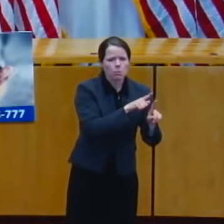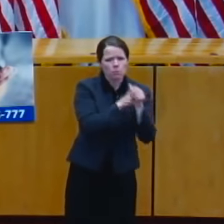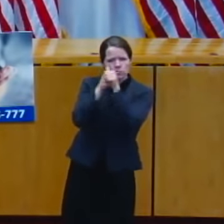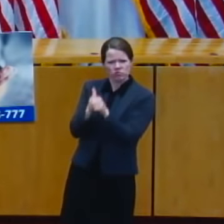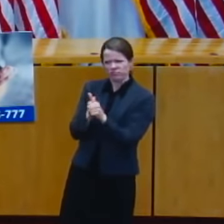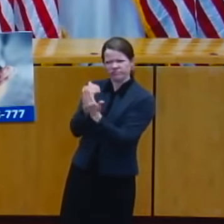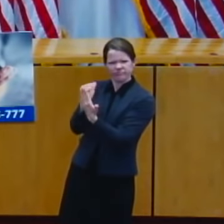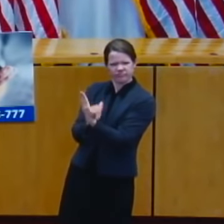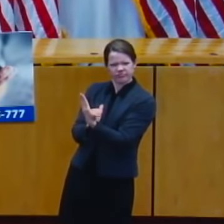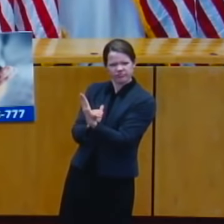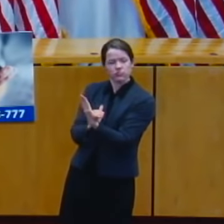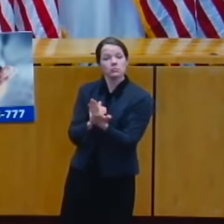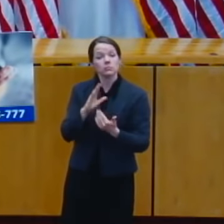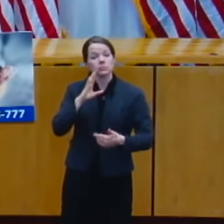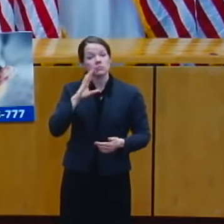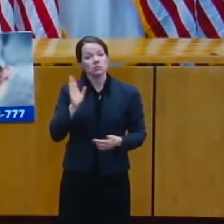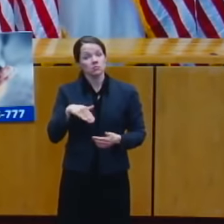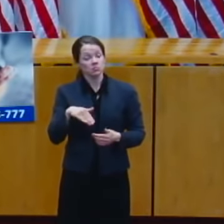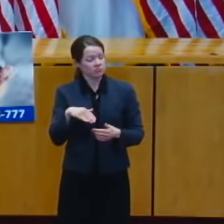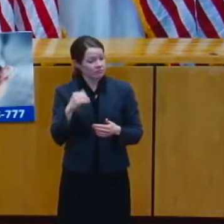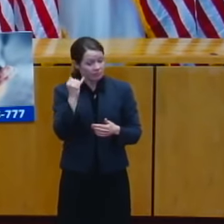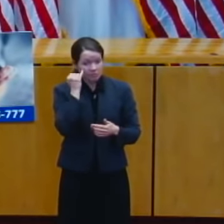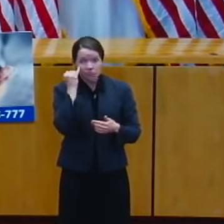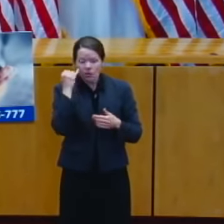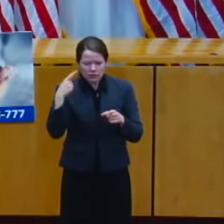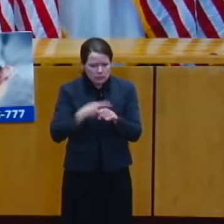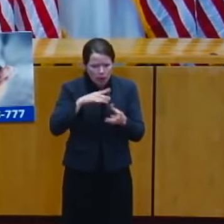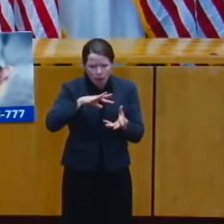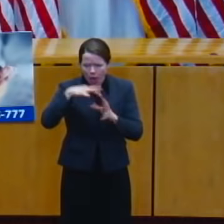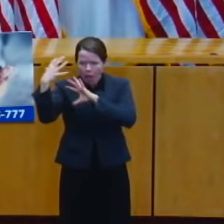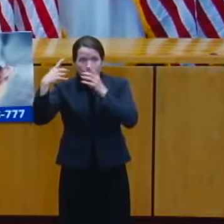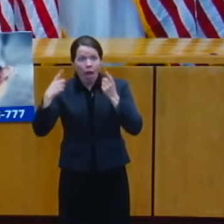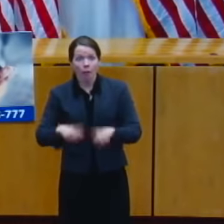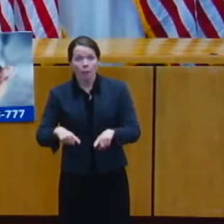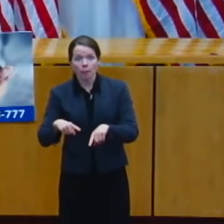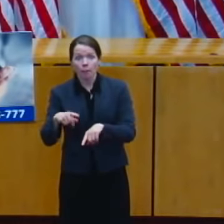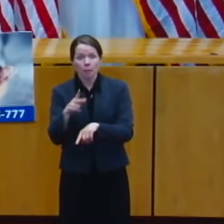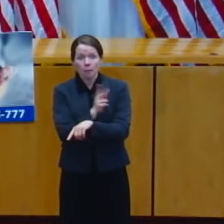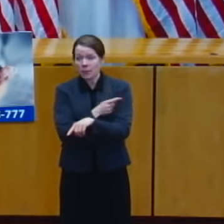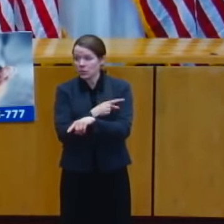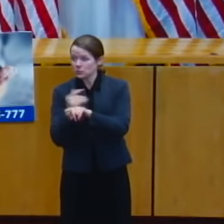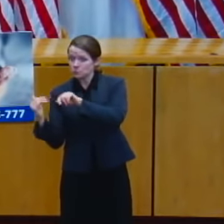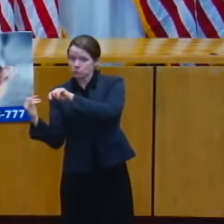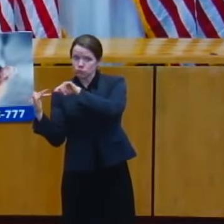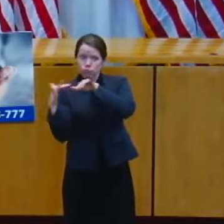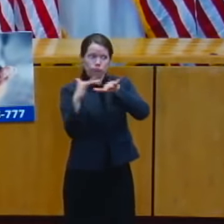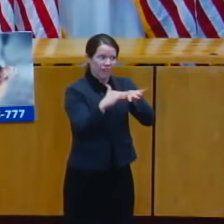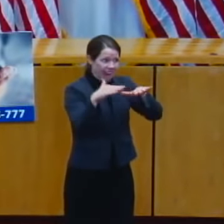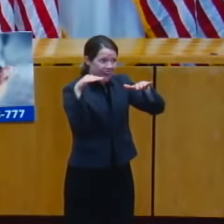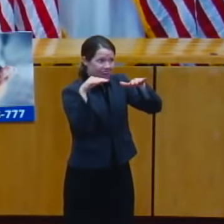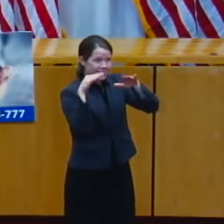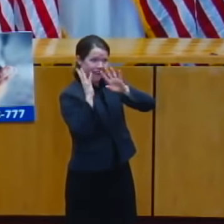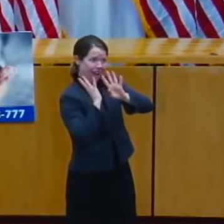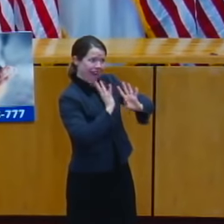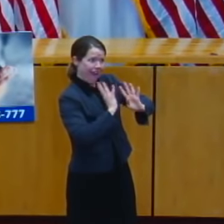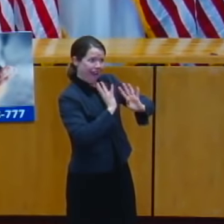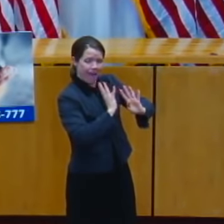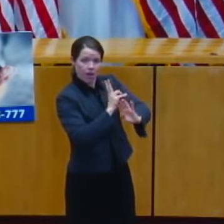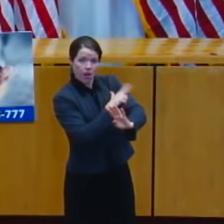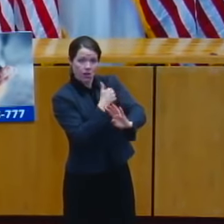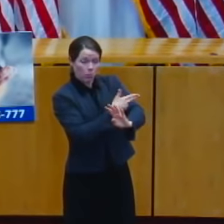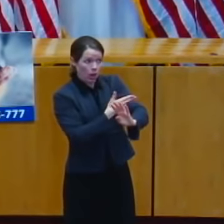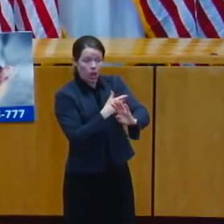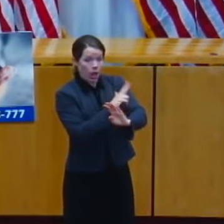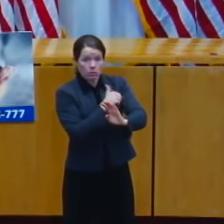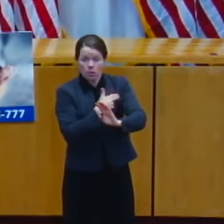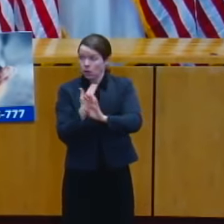a larger number of patients can stress hospitals, staff, equipment, and supplies to the breaking point. It's hard